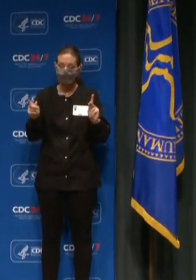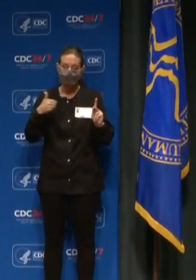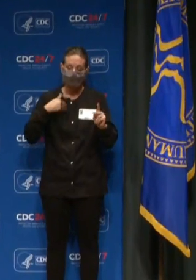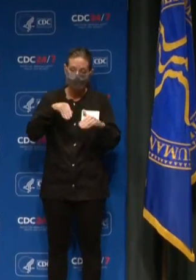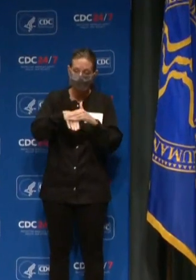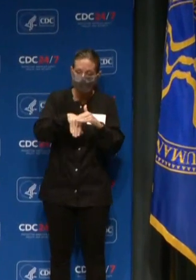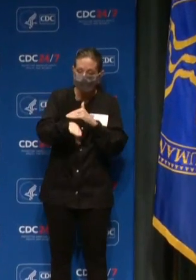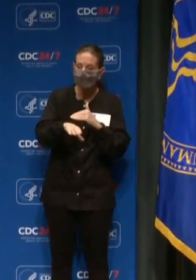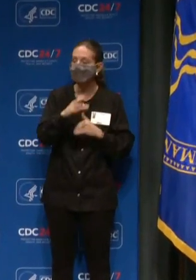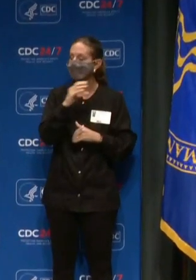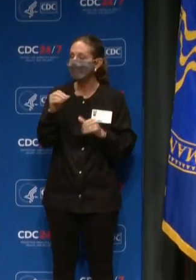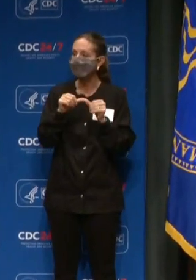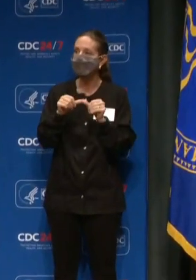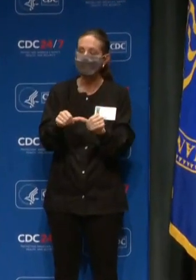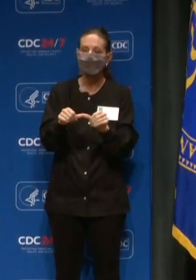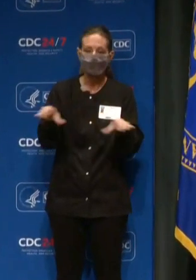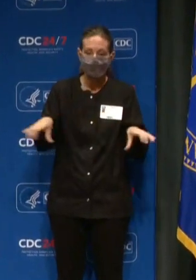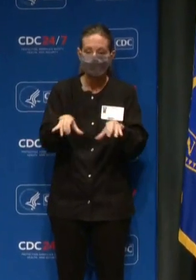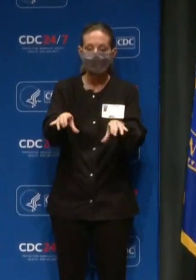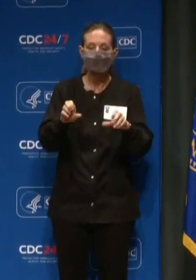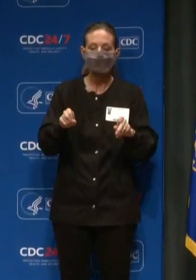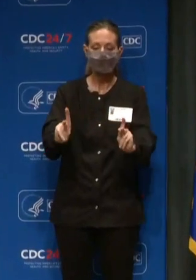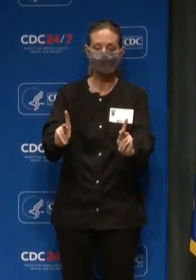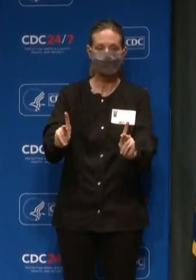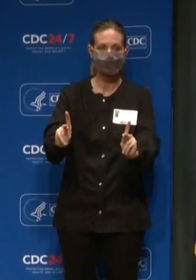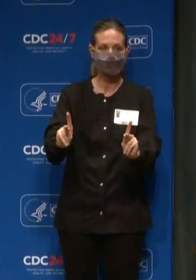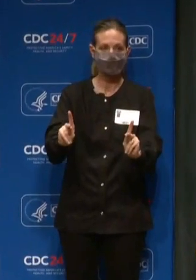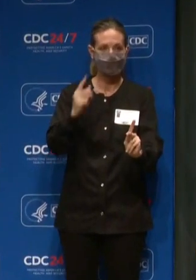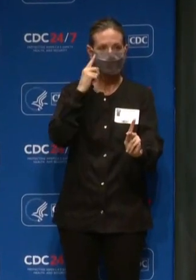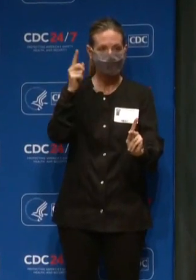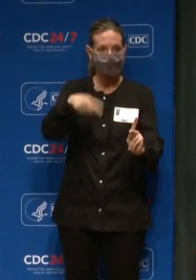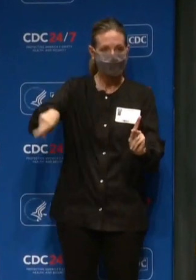continued interactions and opportunities for you